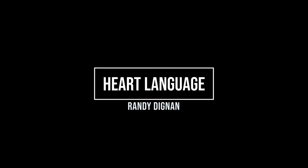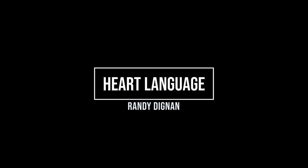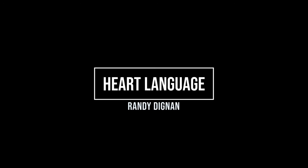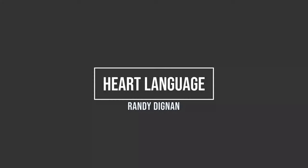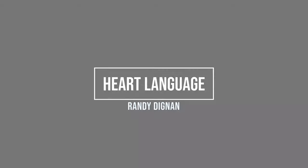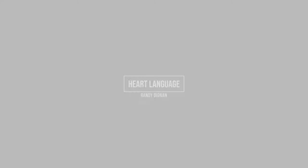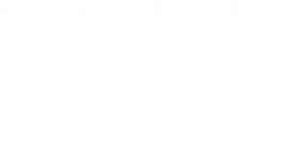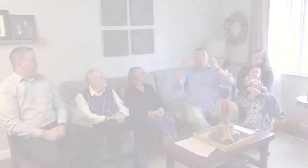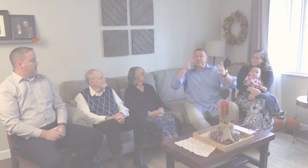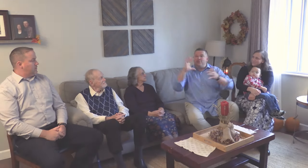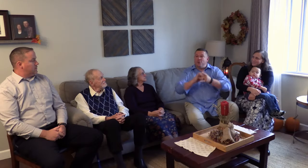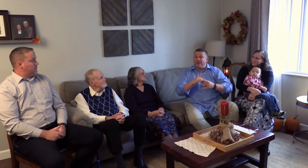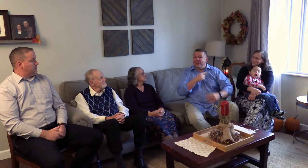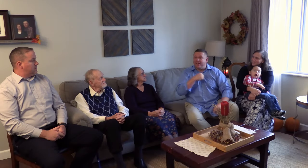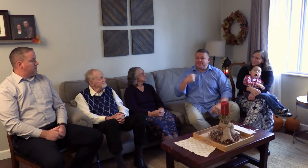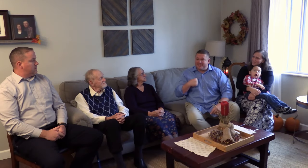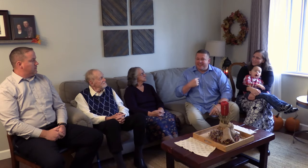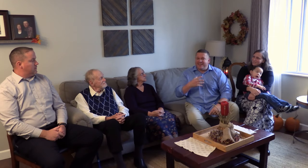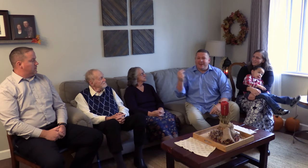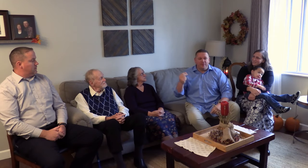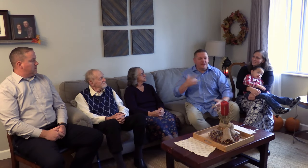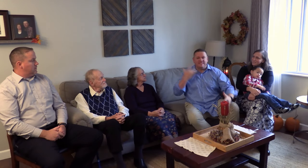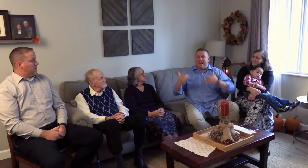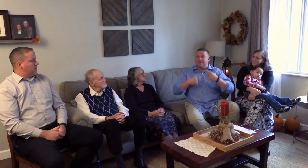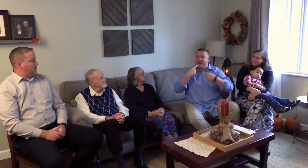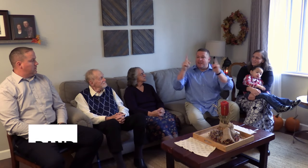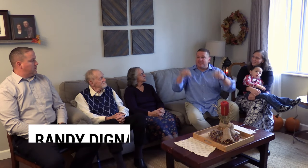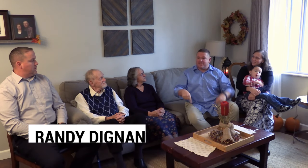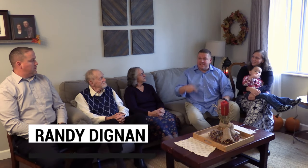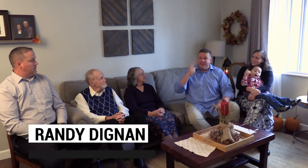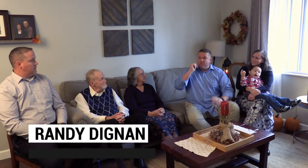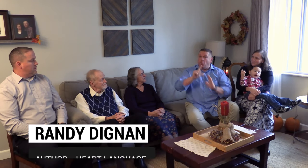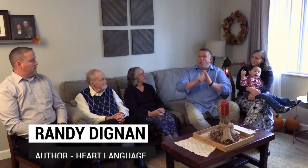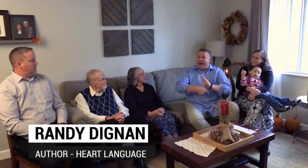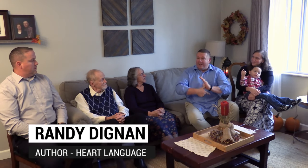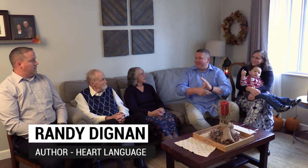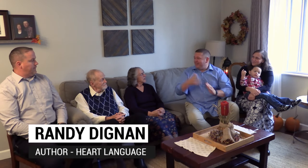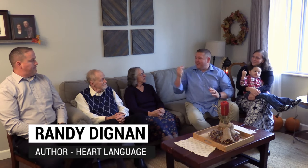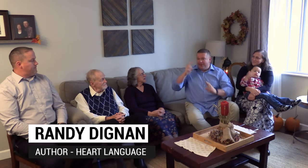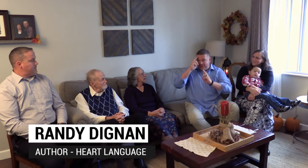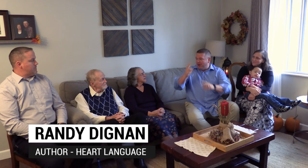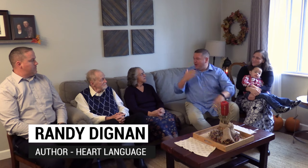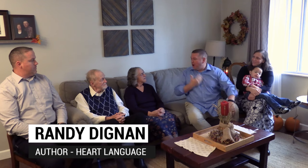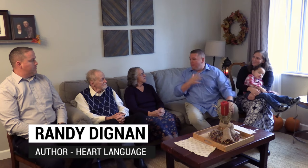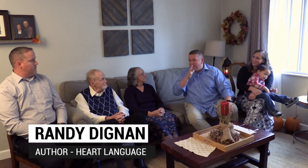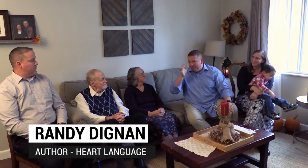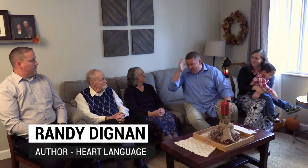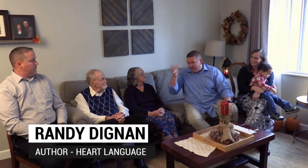well thank you all so much for joining us and we've been excited about announcing this for a while and to honor our mother and father